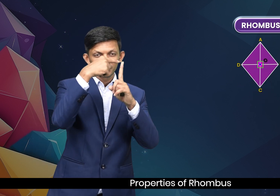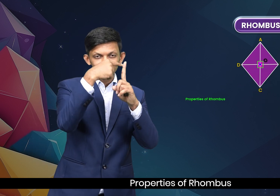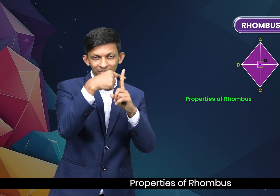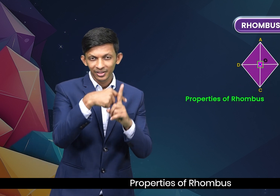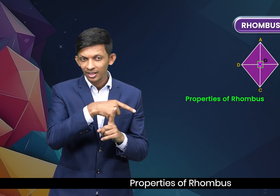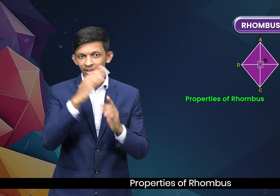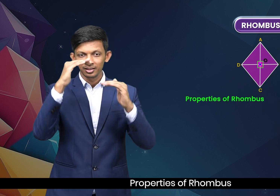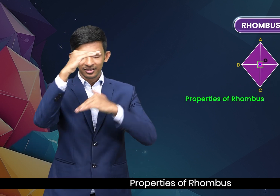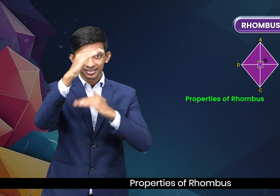Properties of rhombus.